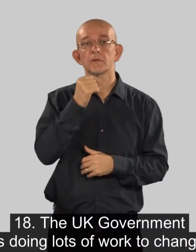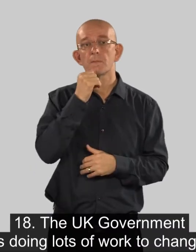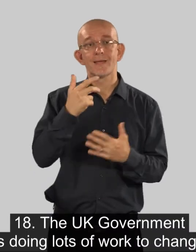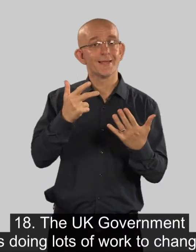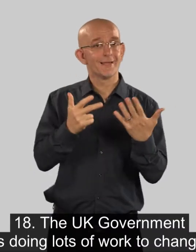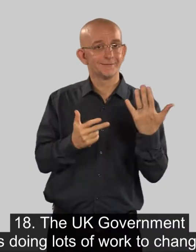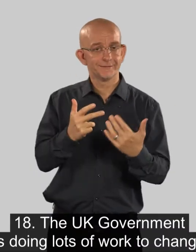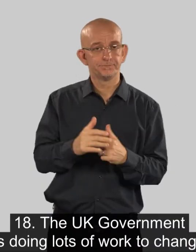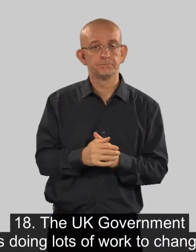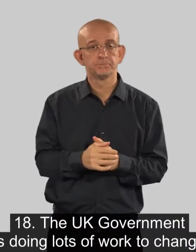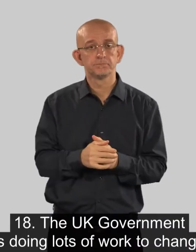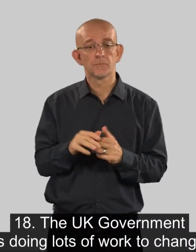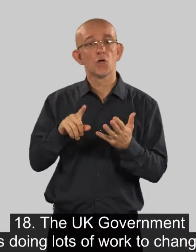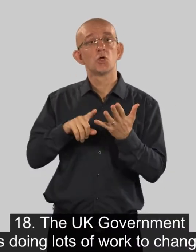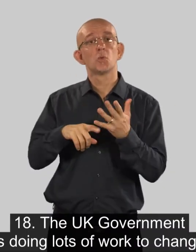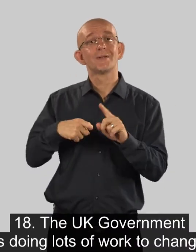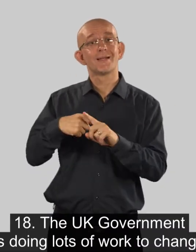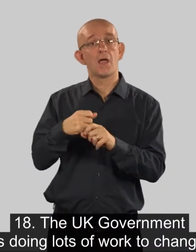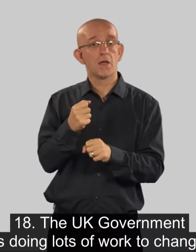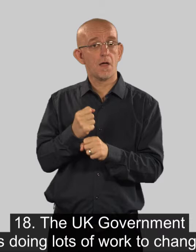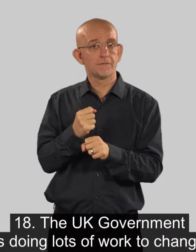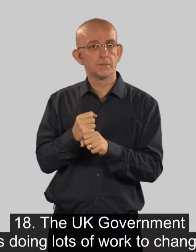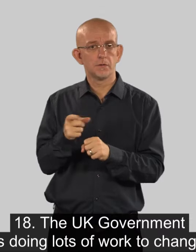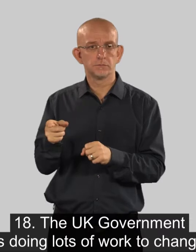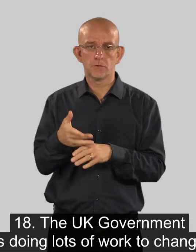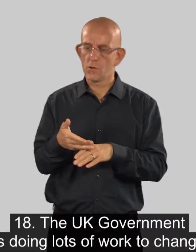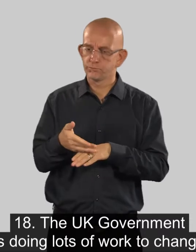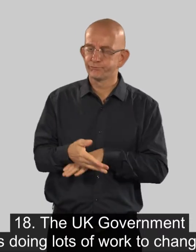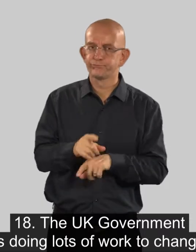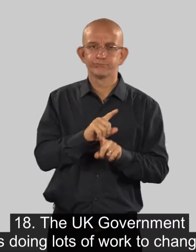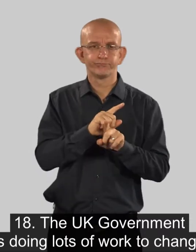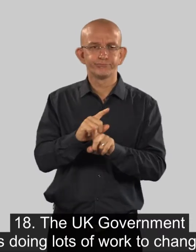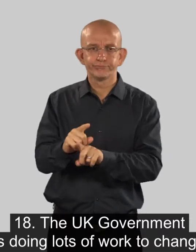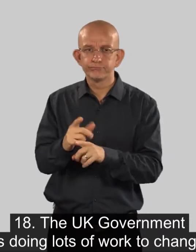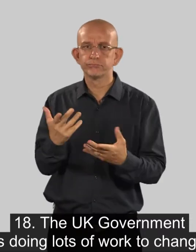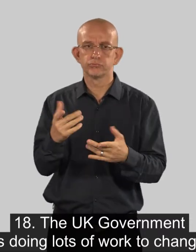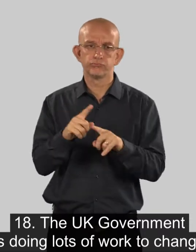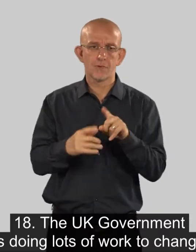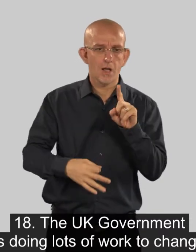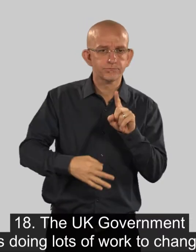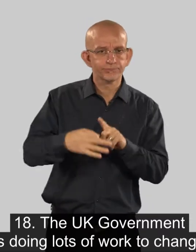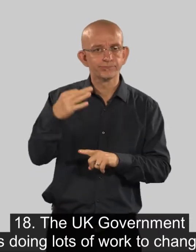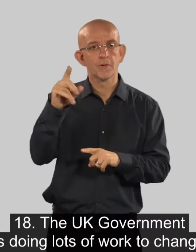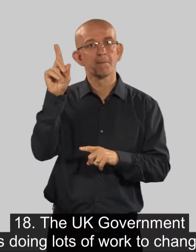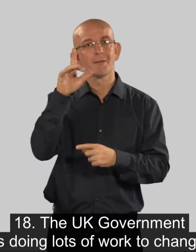18. The UK government is doing lots of work to change people's attitudes